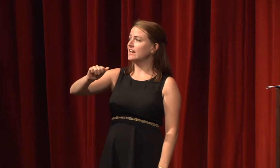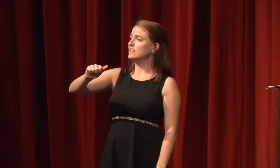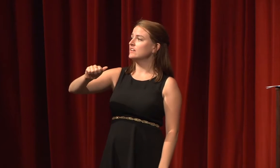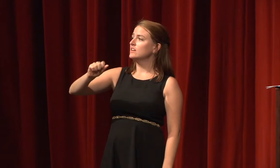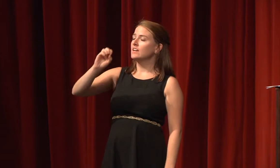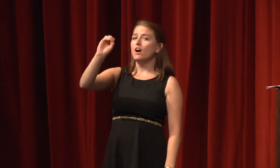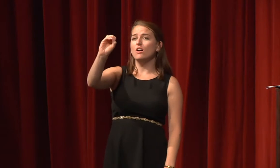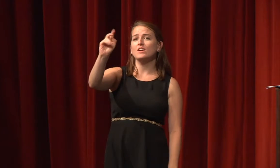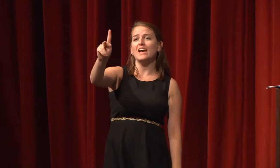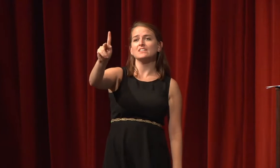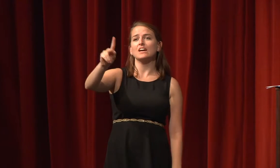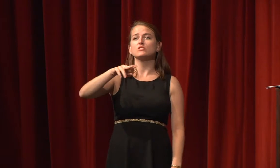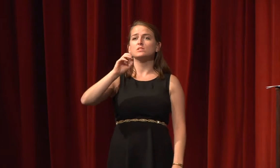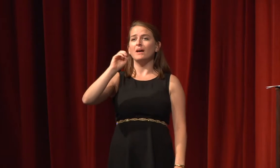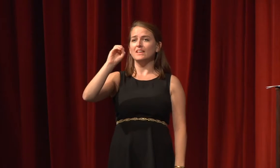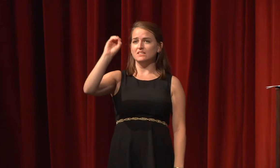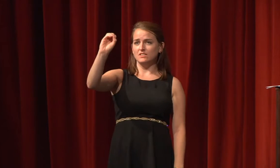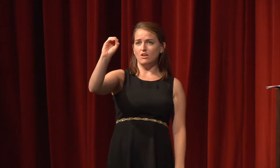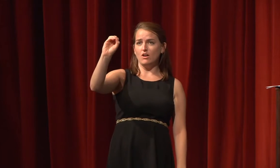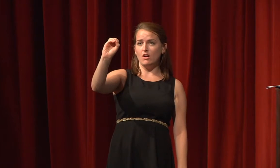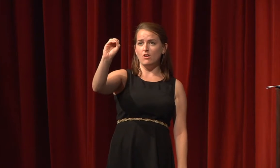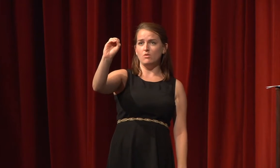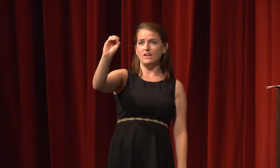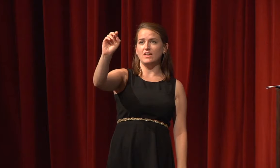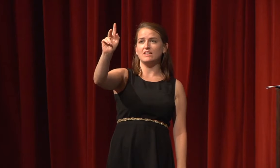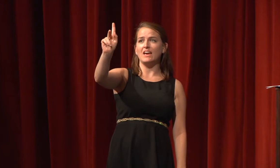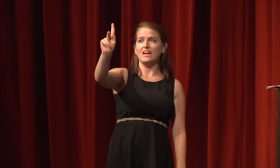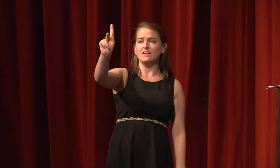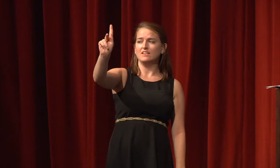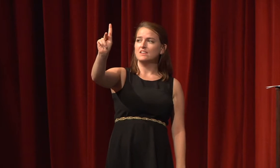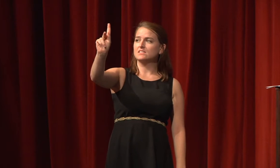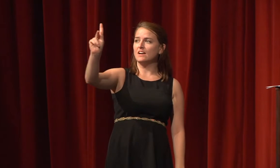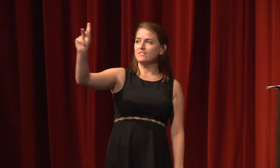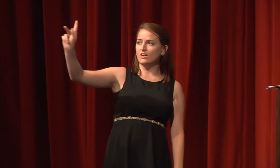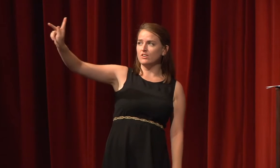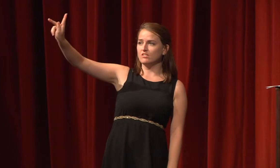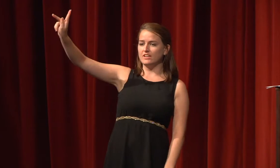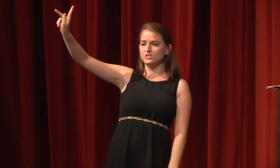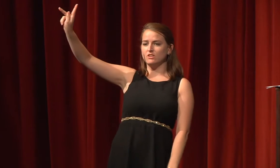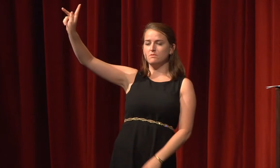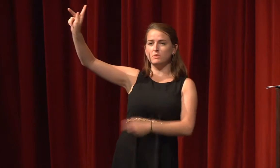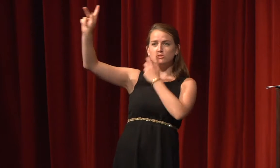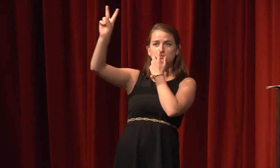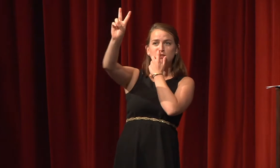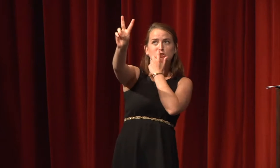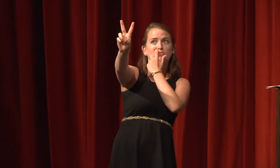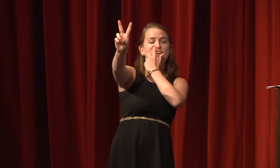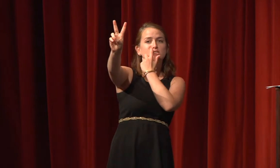Right? Okay is how you spell it. O, and then K is kind of a harder letter to learn, but you just put 2 fingers